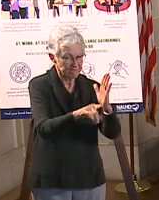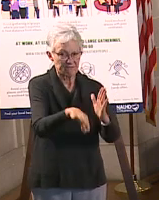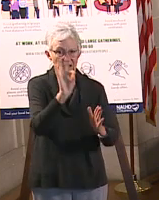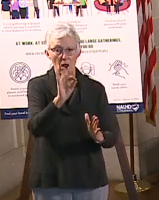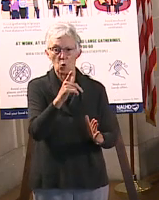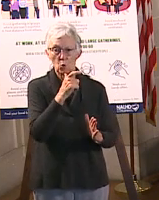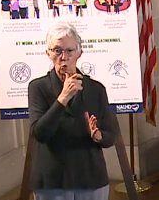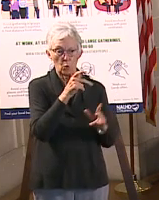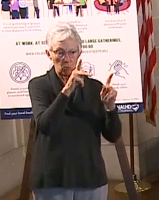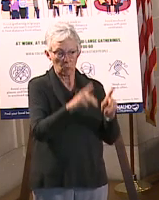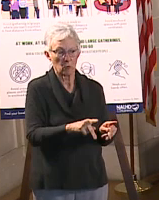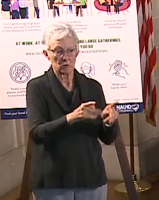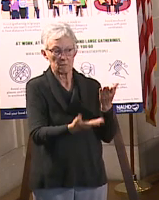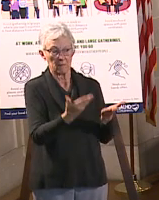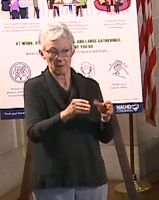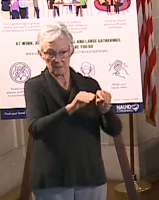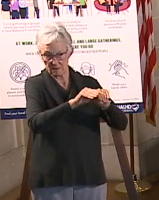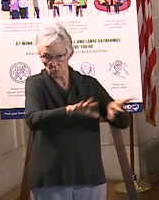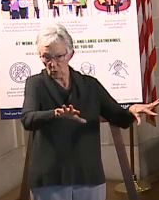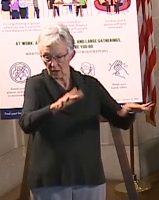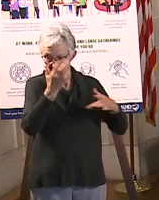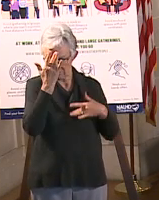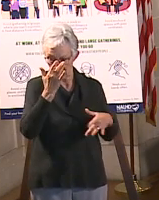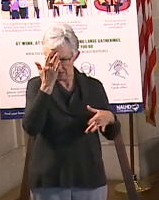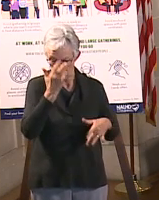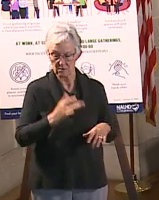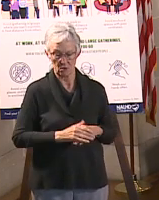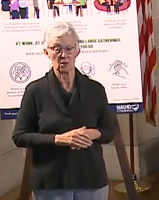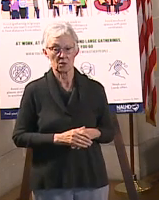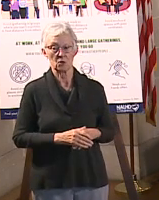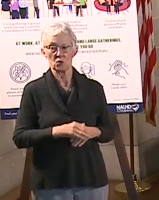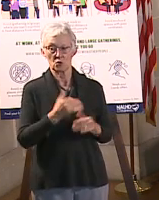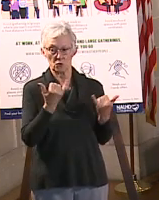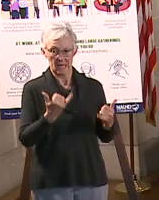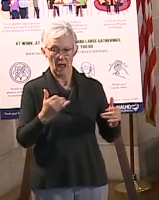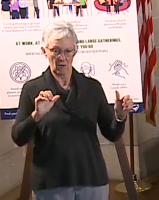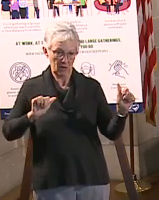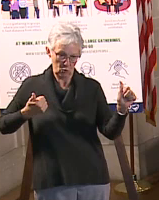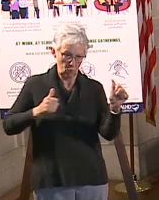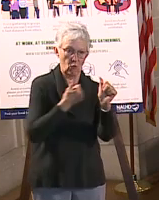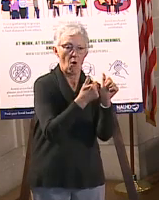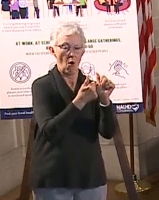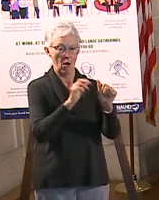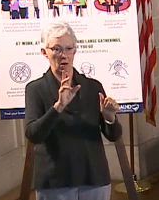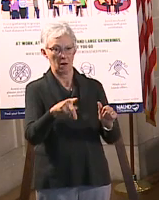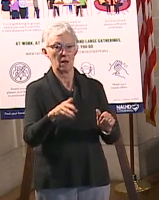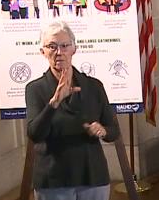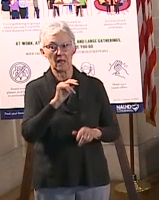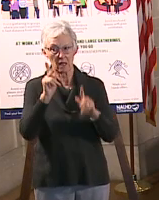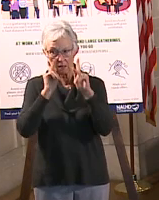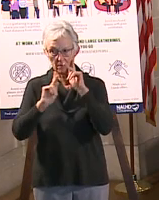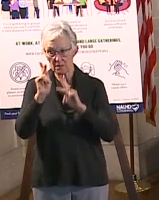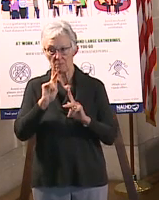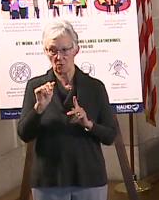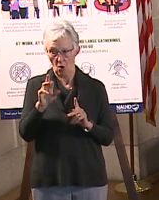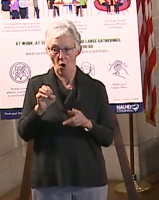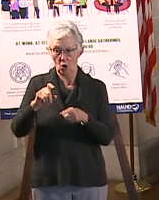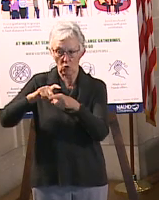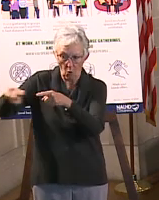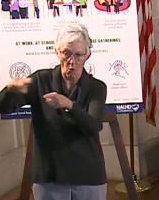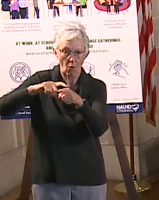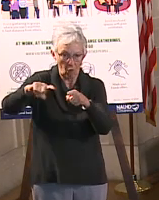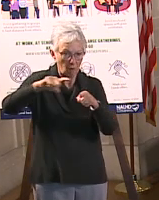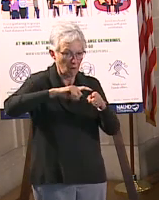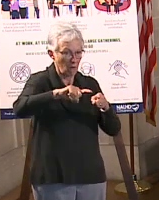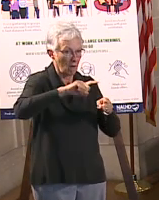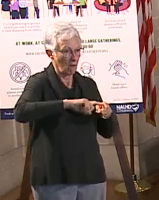right now. So the full slate of questions, that's a longer interview. So if you're getting called and the interview is going a little bit longer, that's one of the reasons. Going